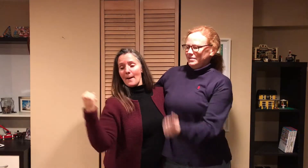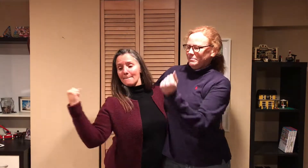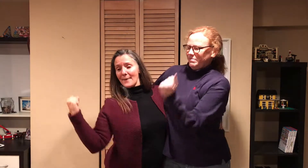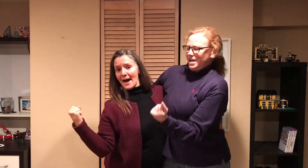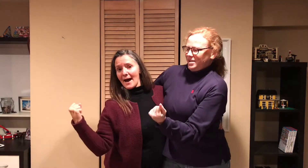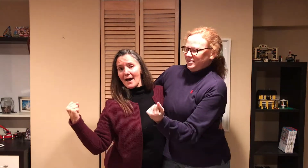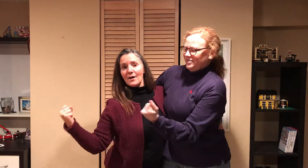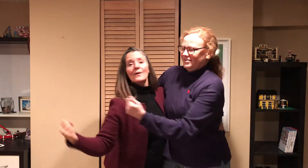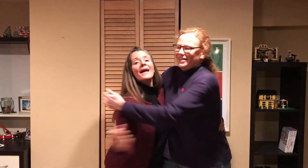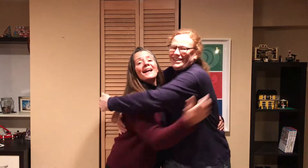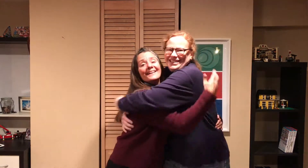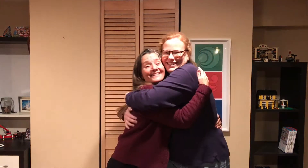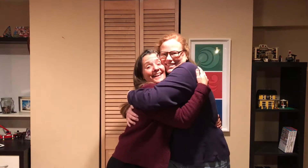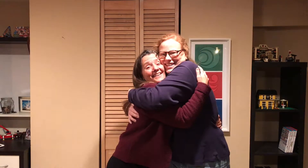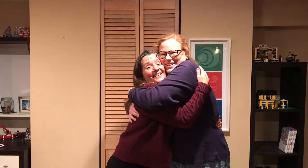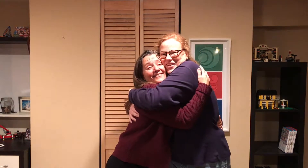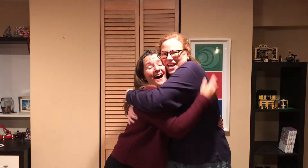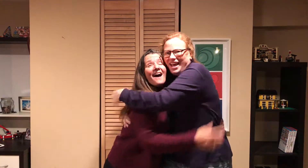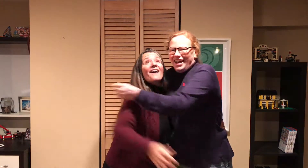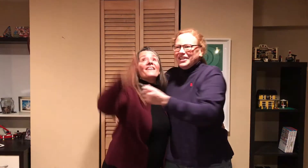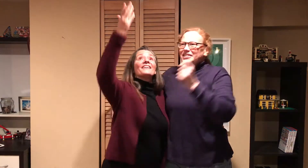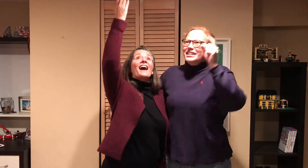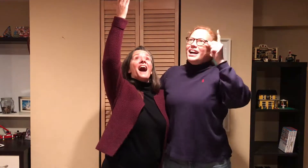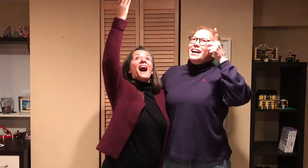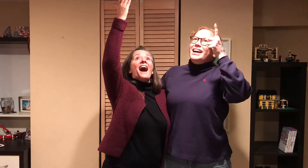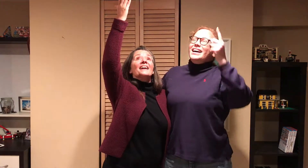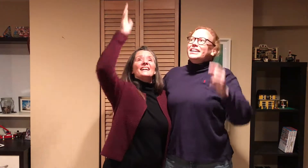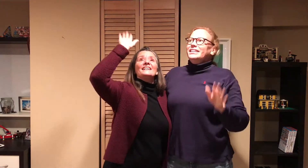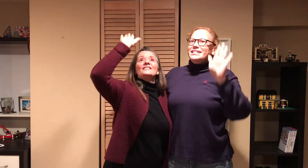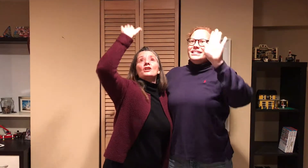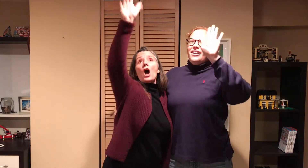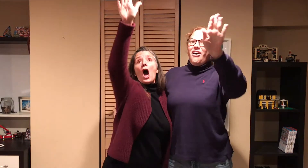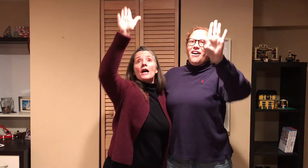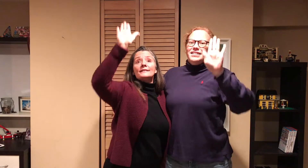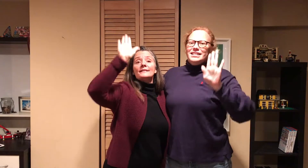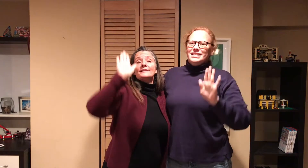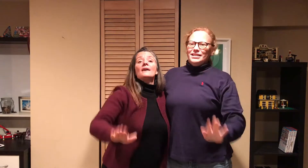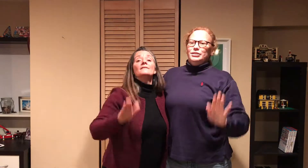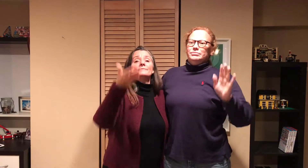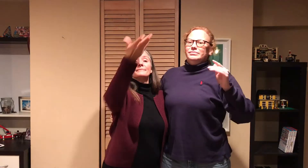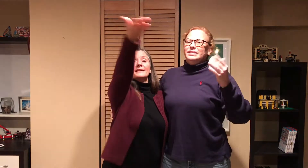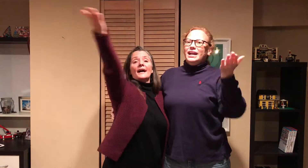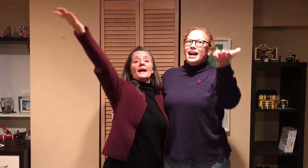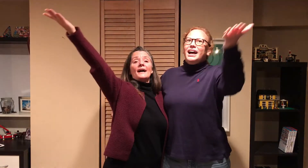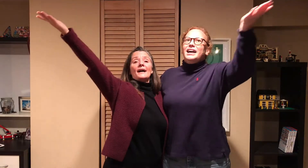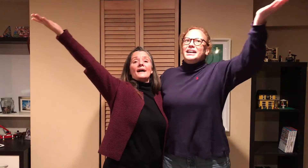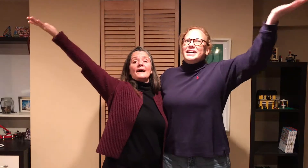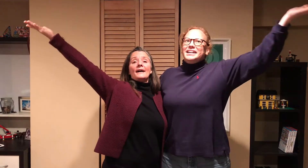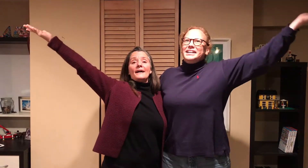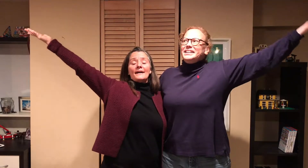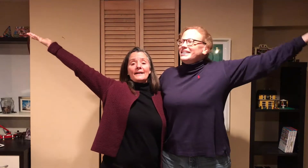wisdom, power, and love. Our God is an awesome